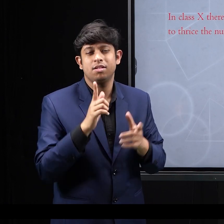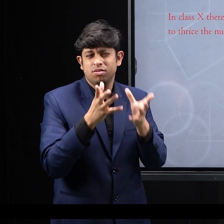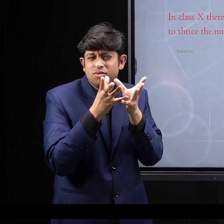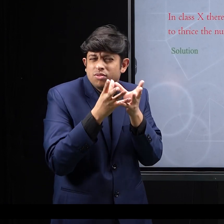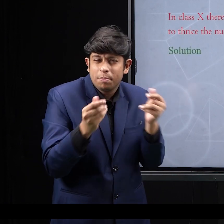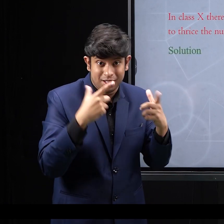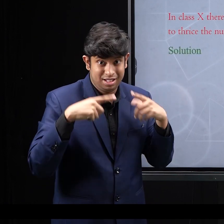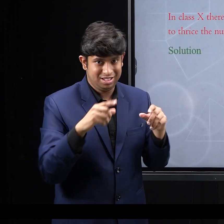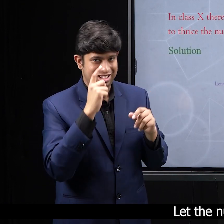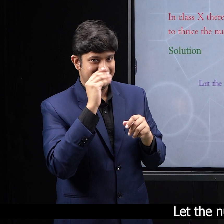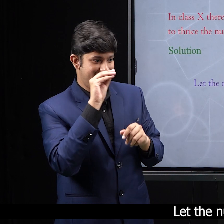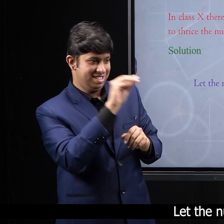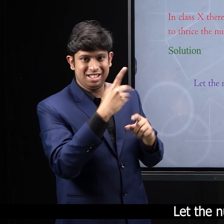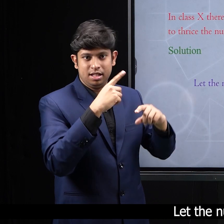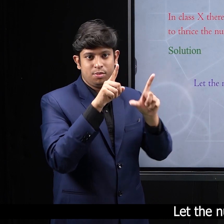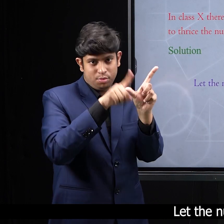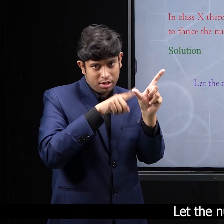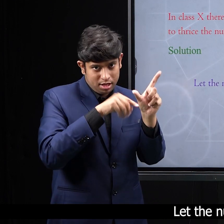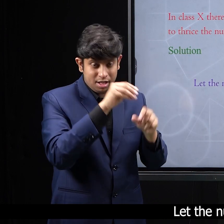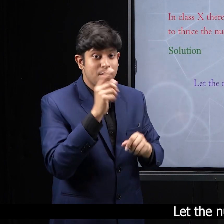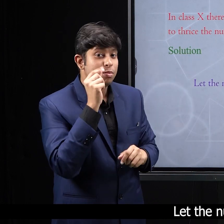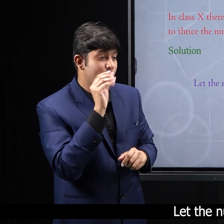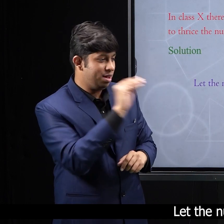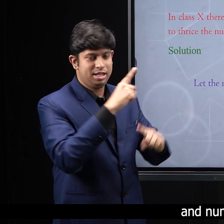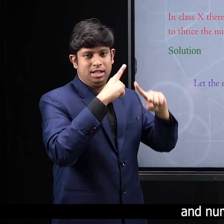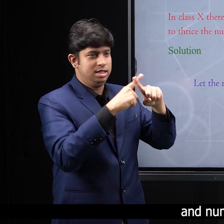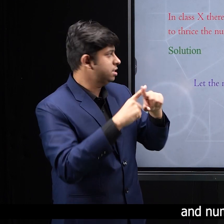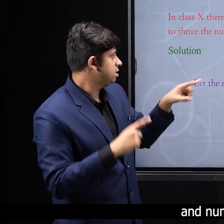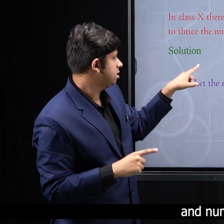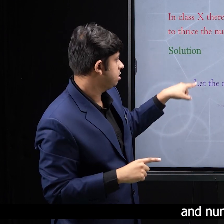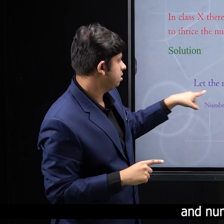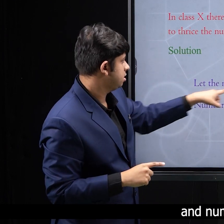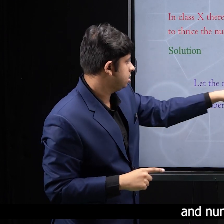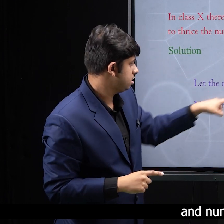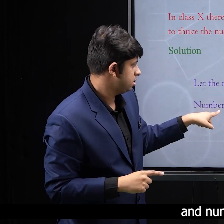Solution. Let the number of girls be y and number of boys be x.